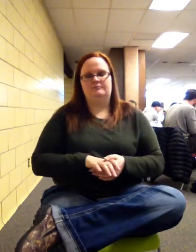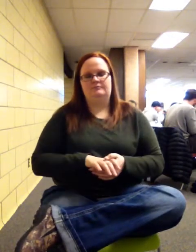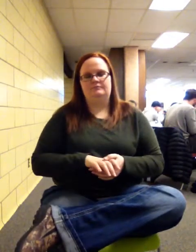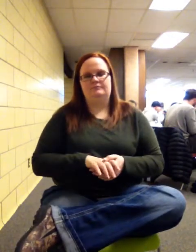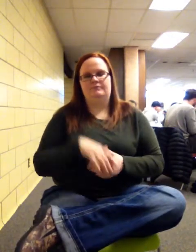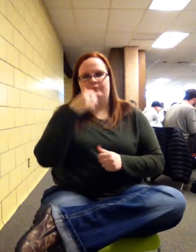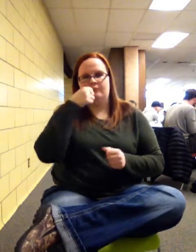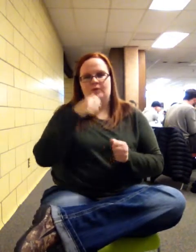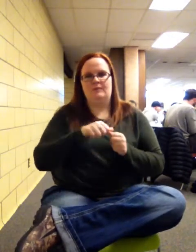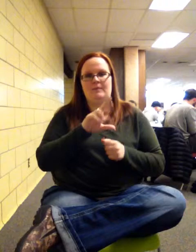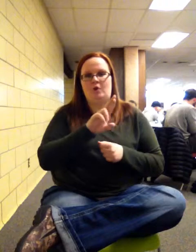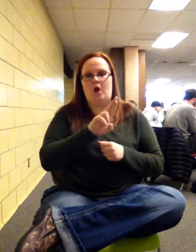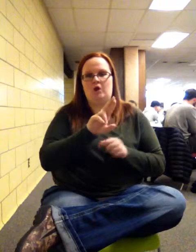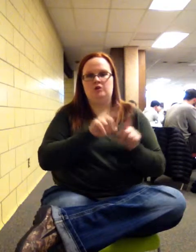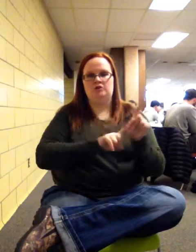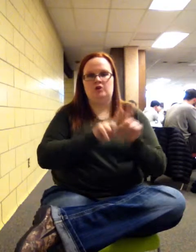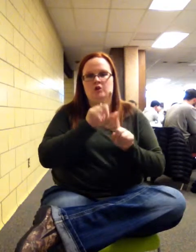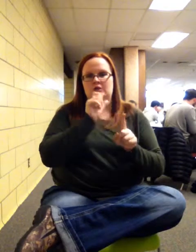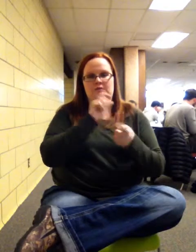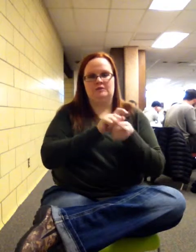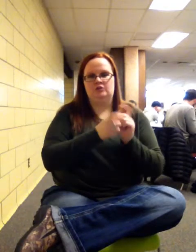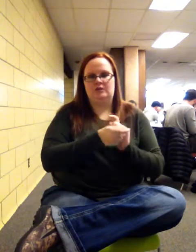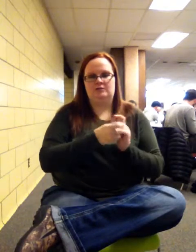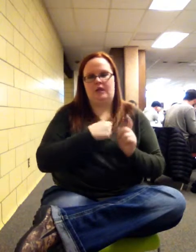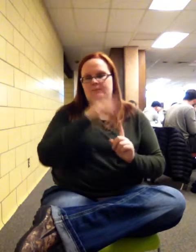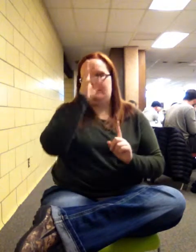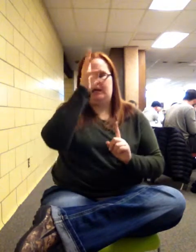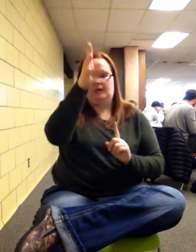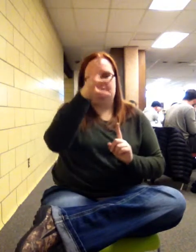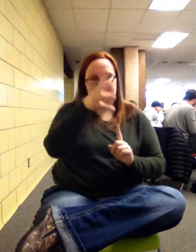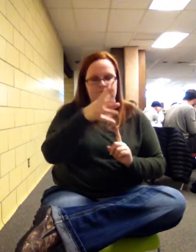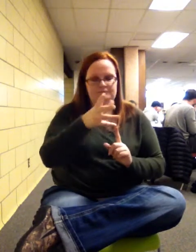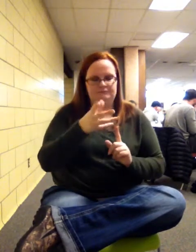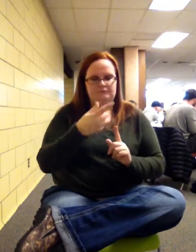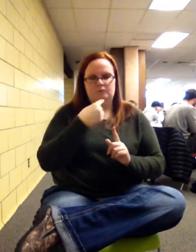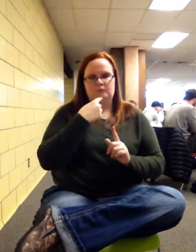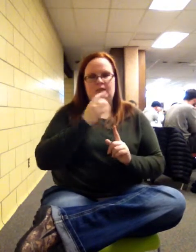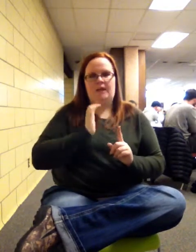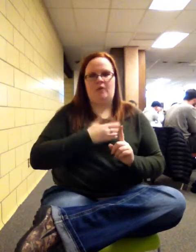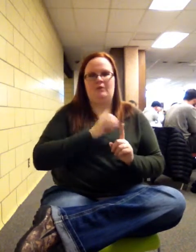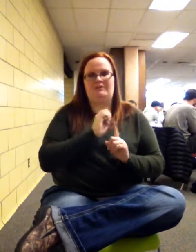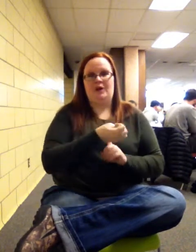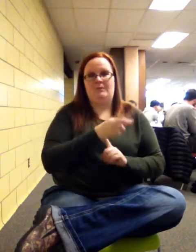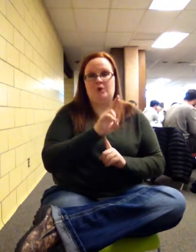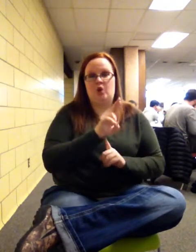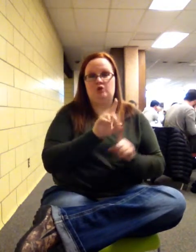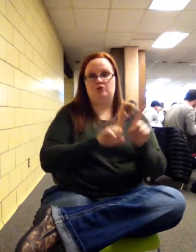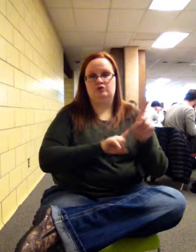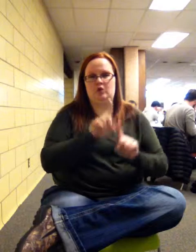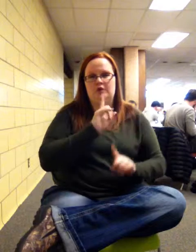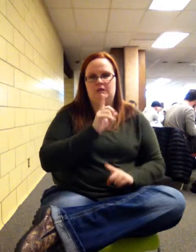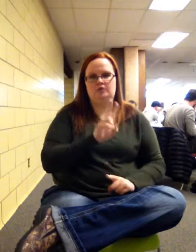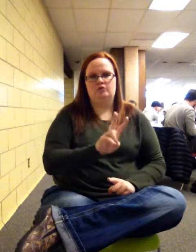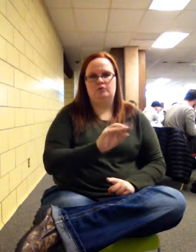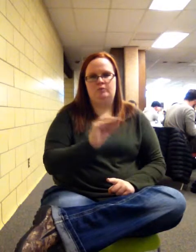Remember, R star isn't going to change. I'm just going to make this up. Let's pretend like in our environment, R star was 2%. If